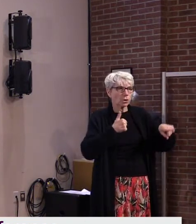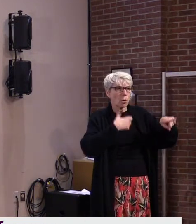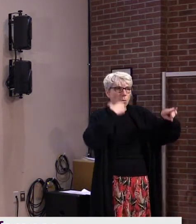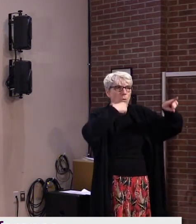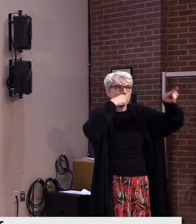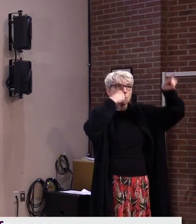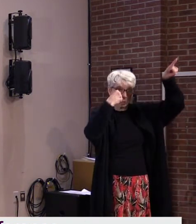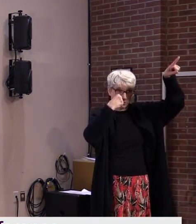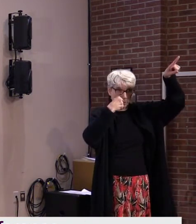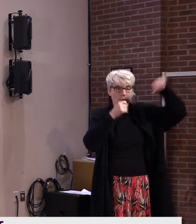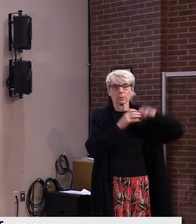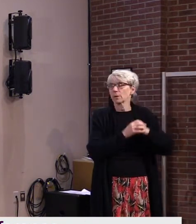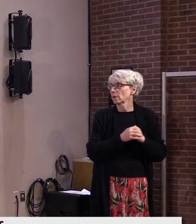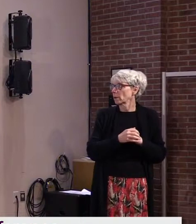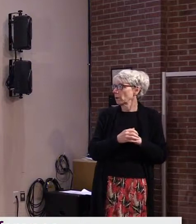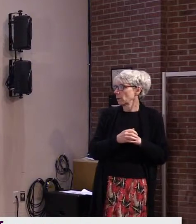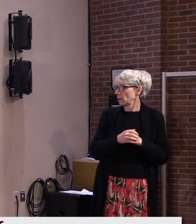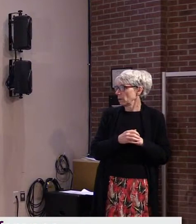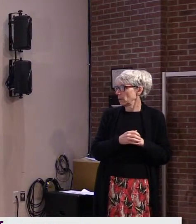winter surge,